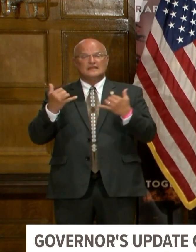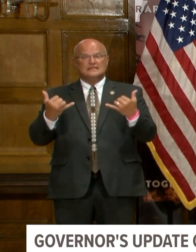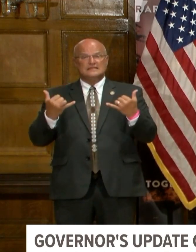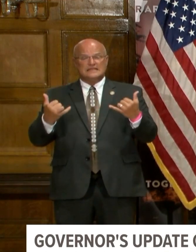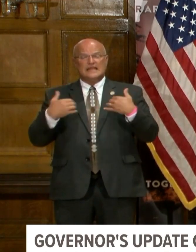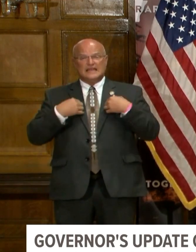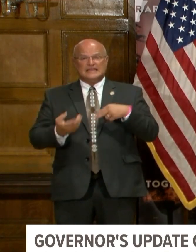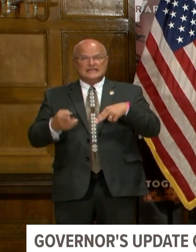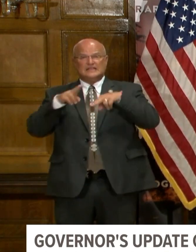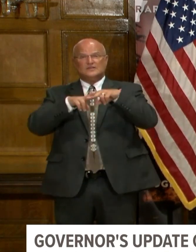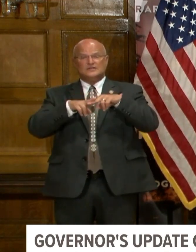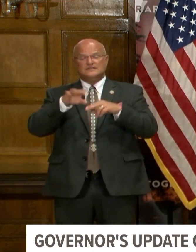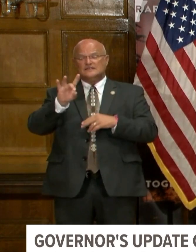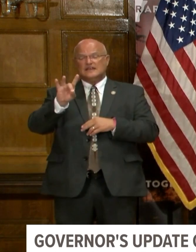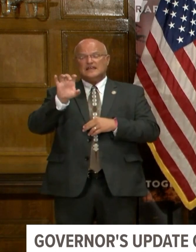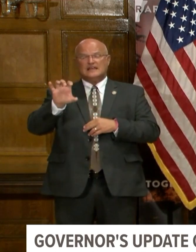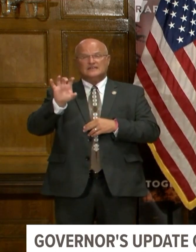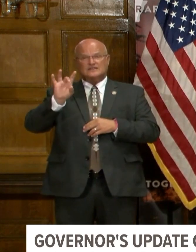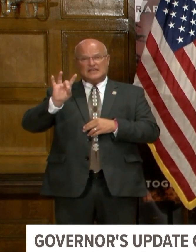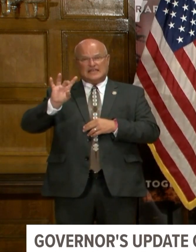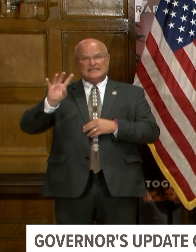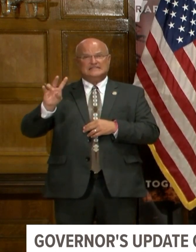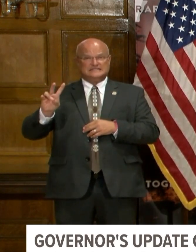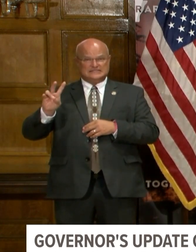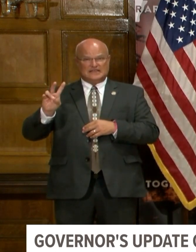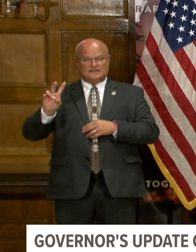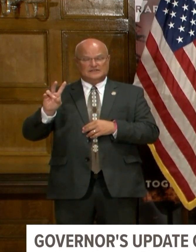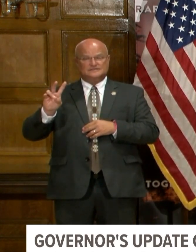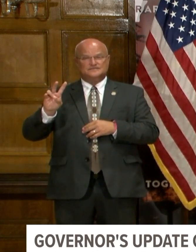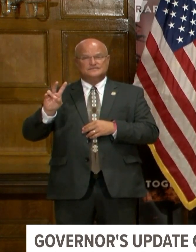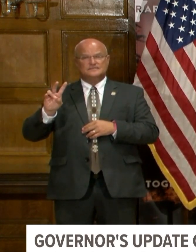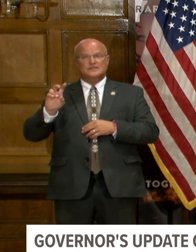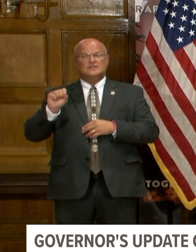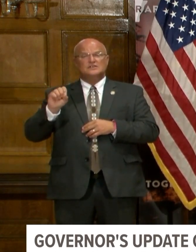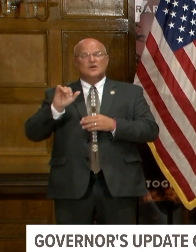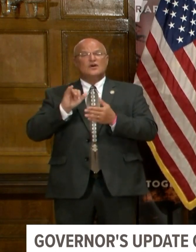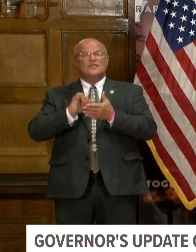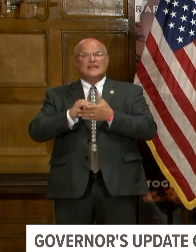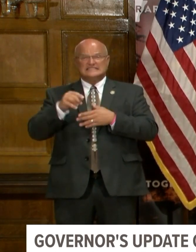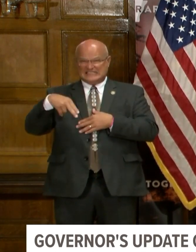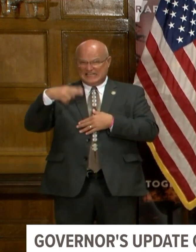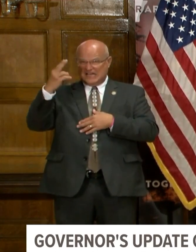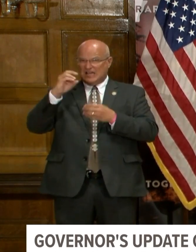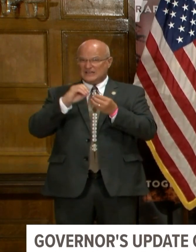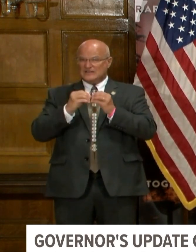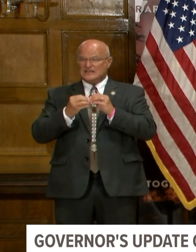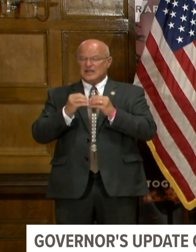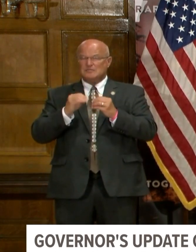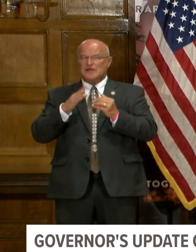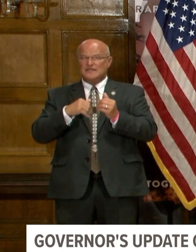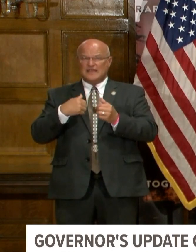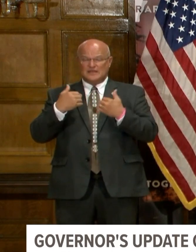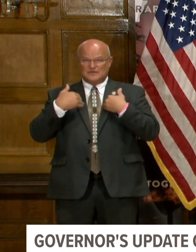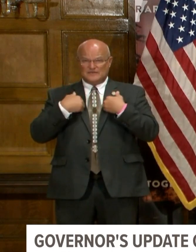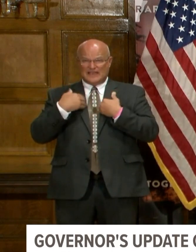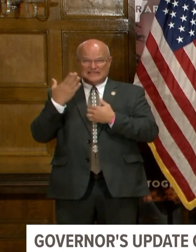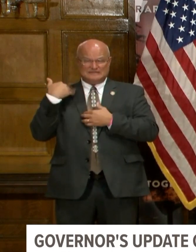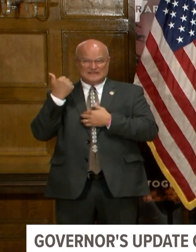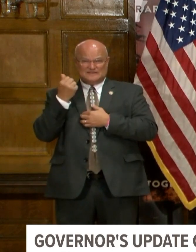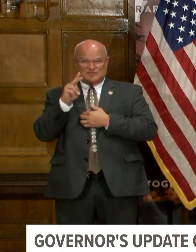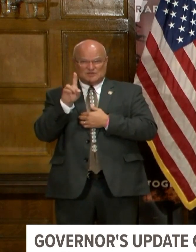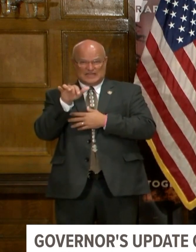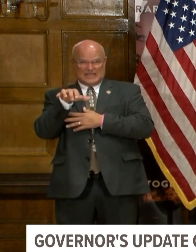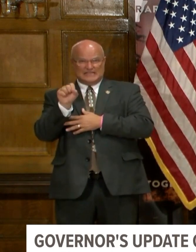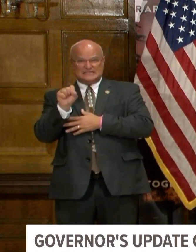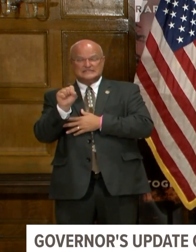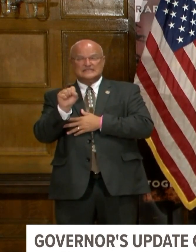today we had an increase of 887 cases. And so that is a higher number than we've experienced in the last few